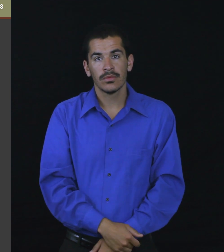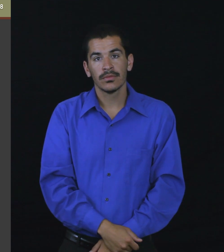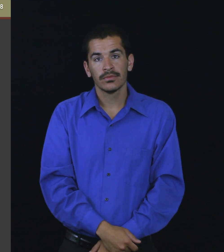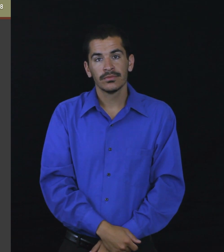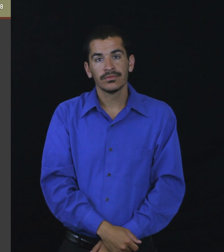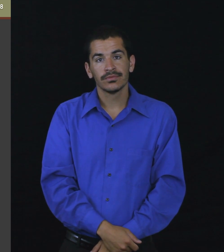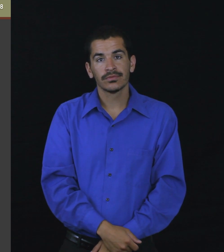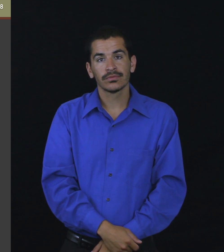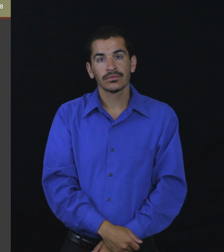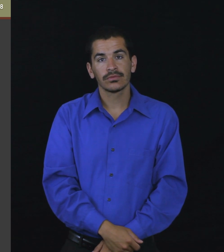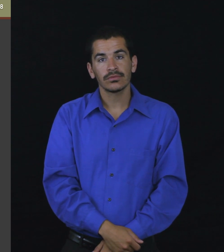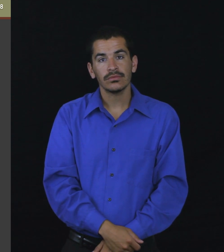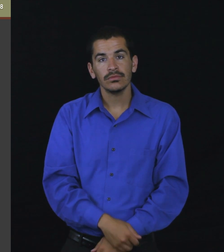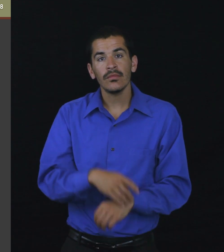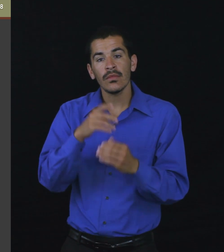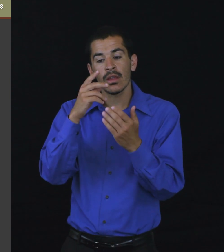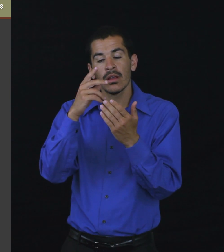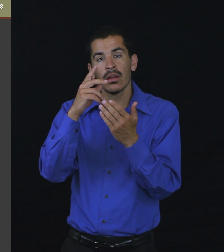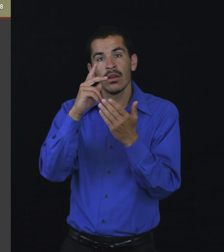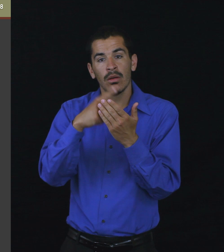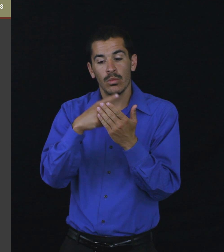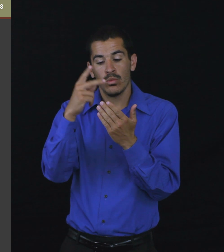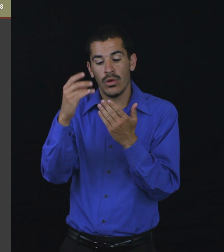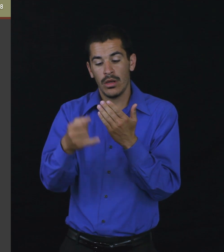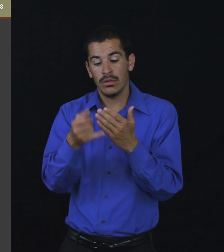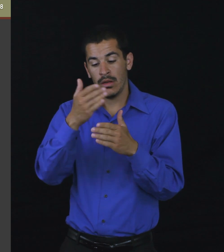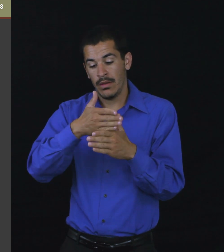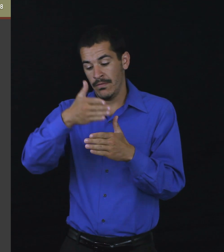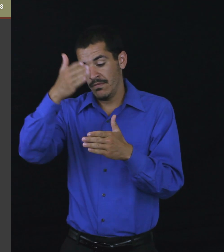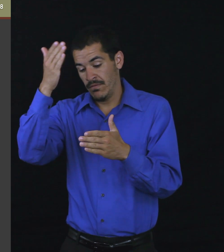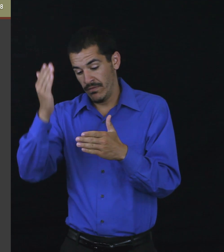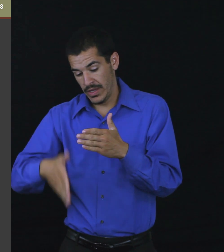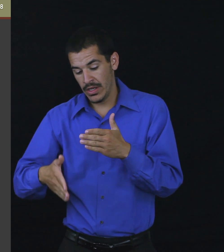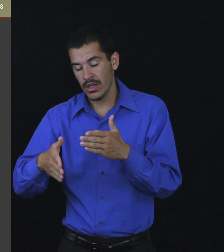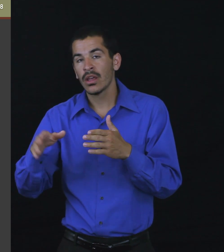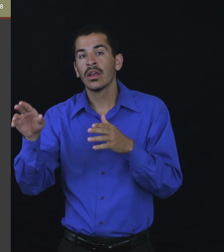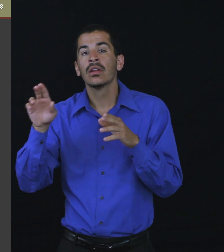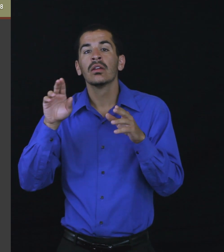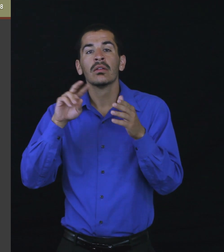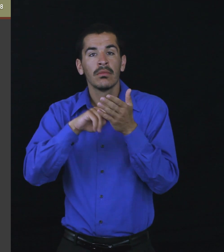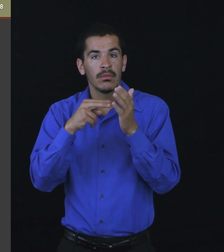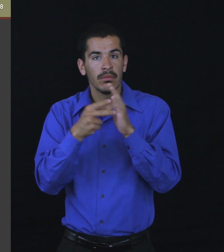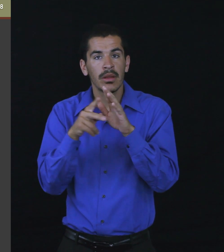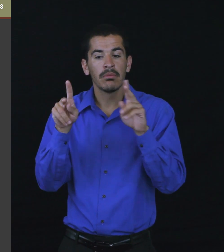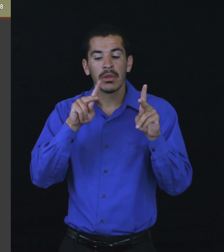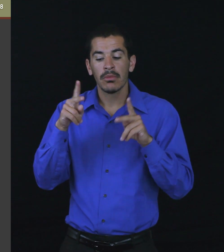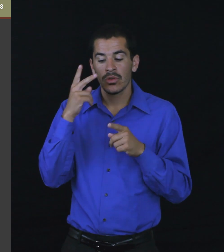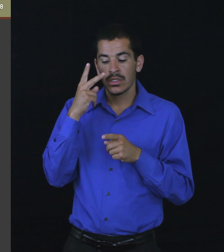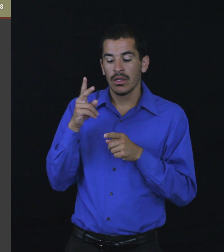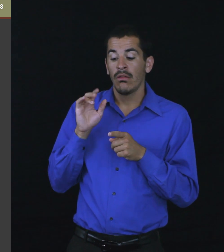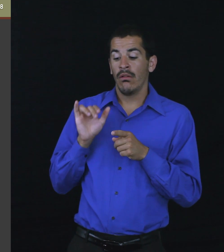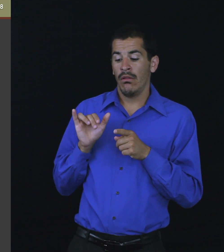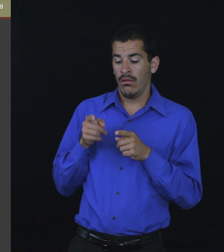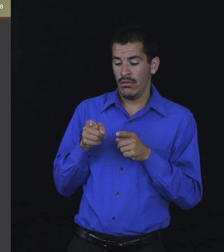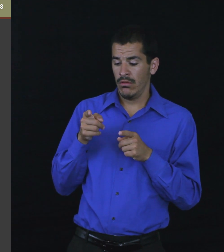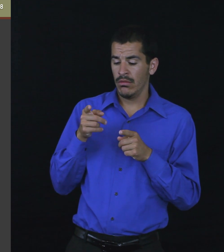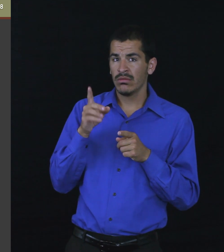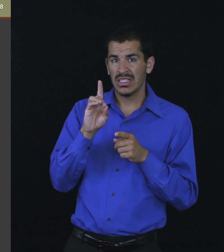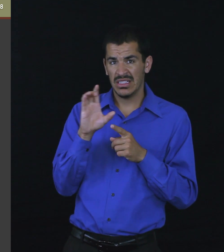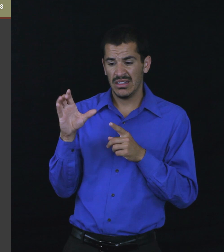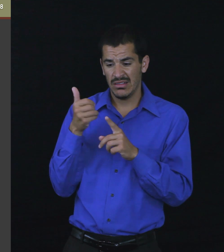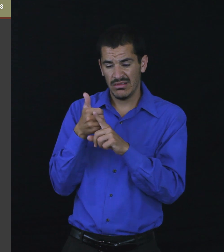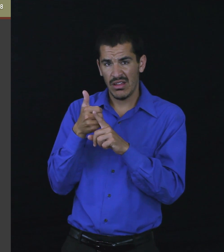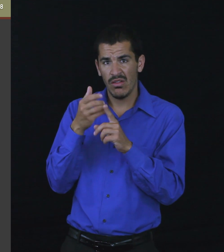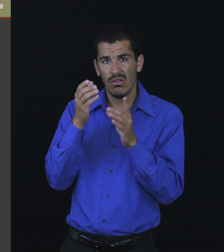The project's completion will show that DCC is organized and able to